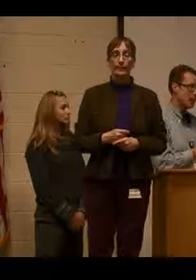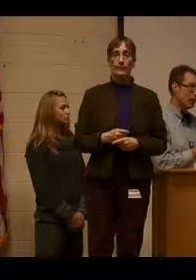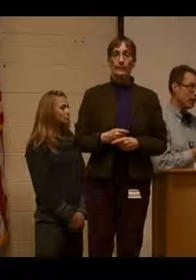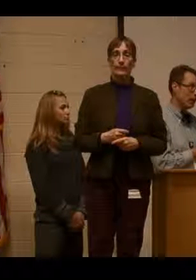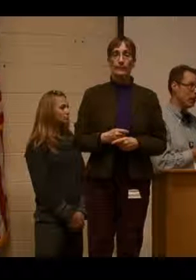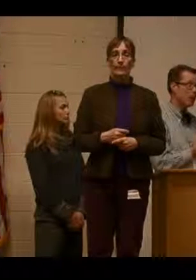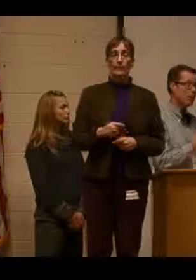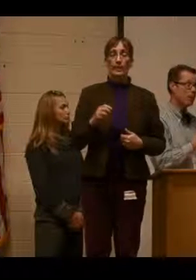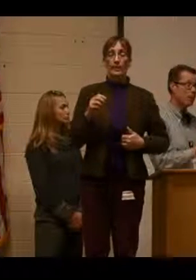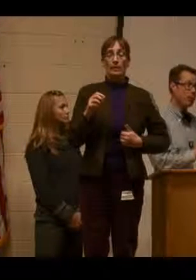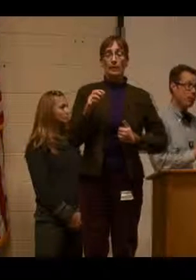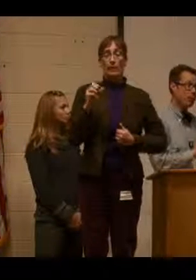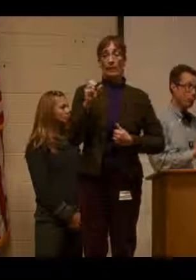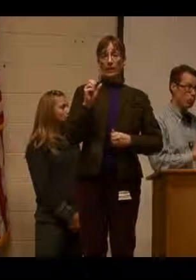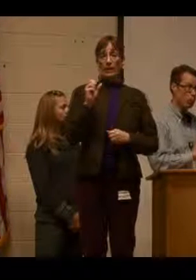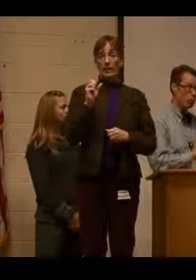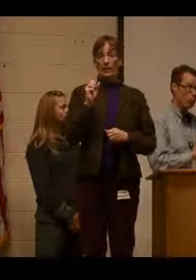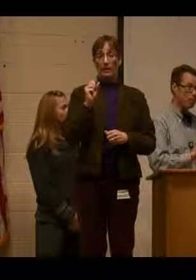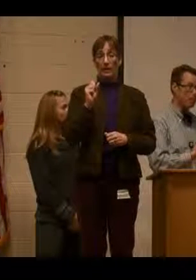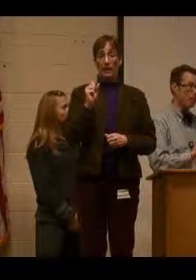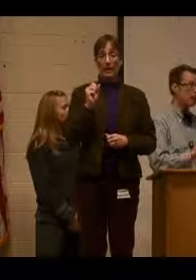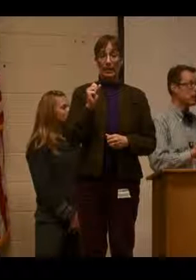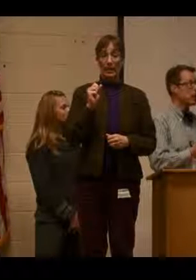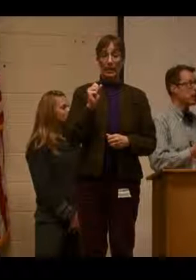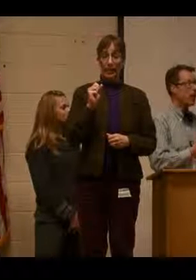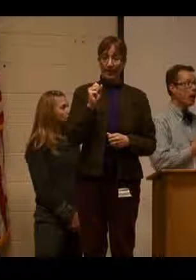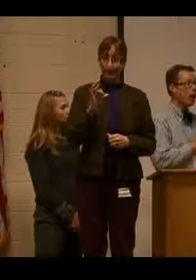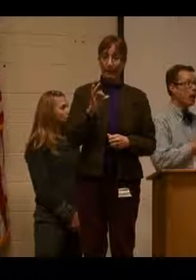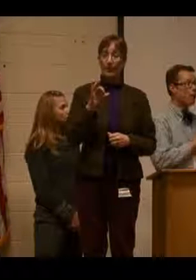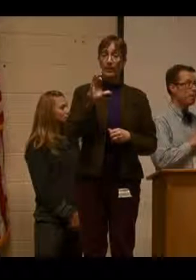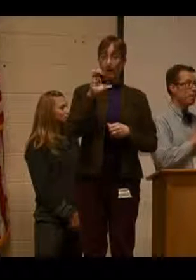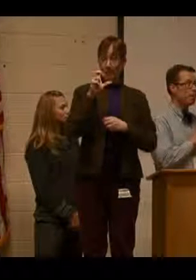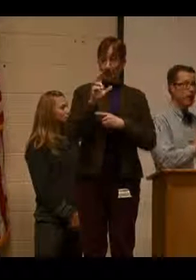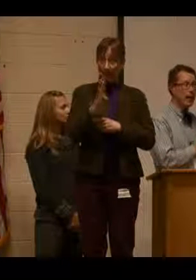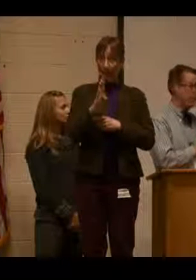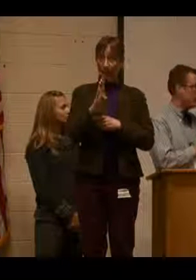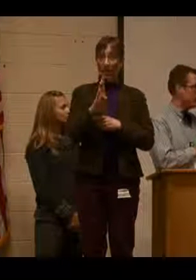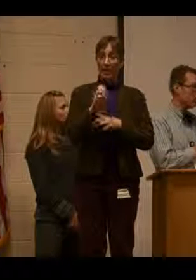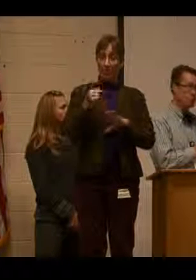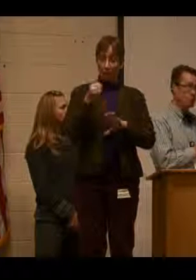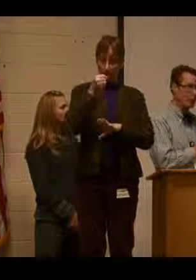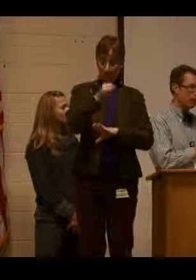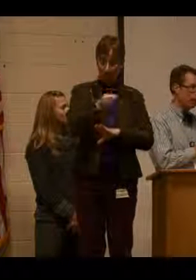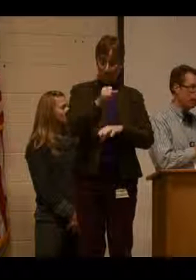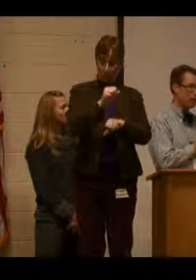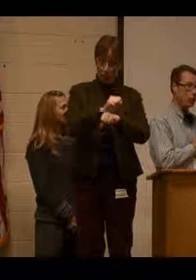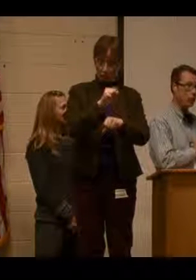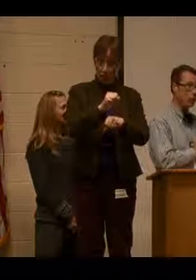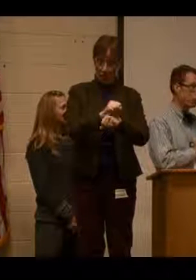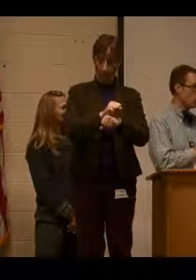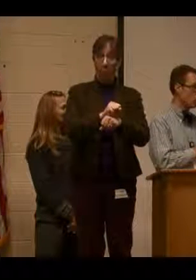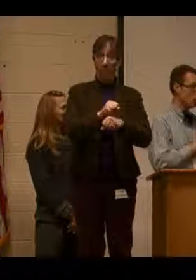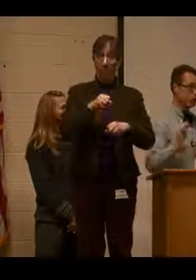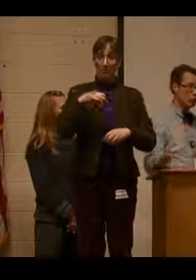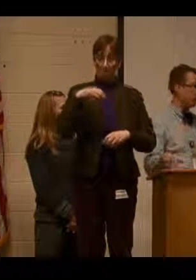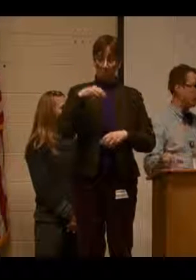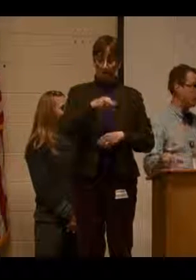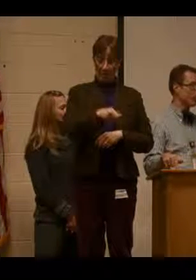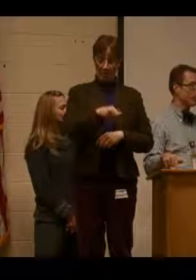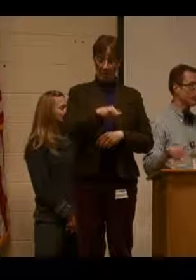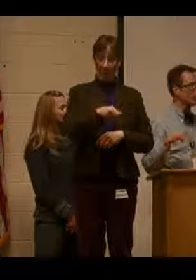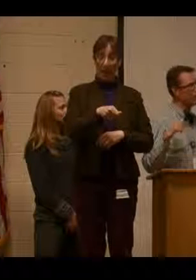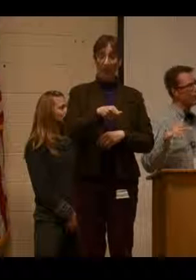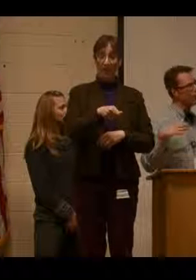their job site, we can't pay them over the summer. They can't work in their job site over the summer. They can't work over